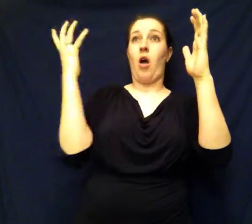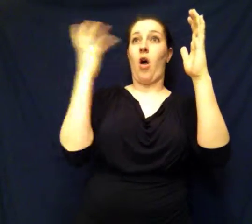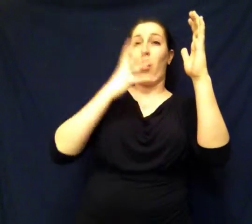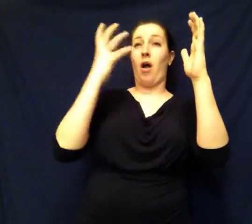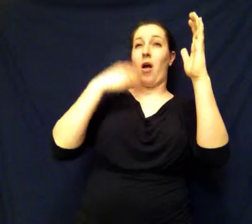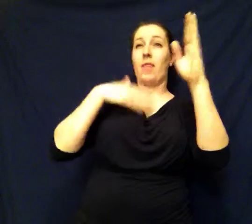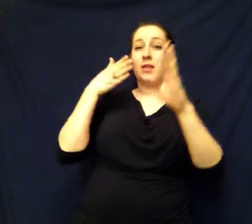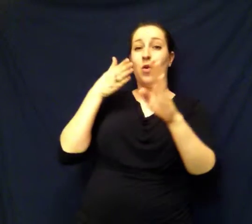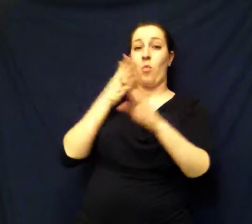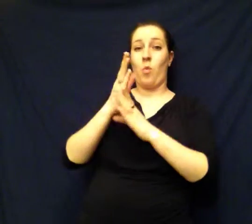are the shoring for the tunnel.